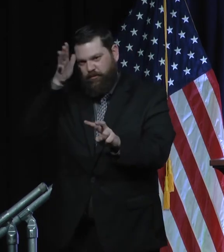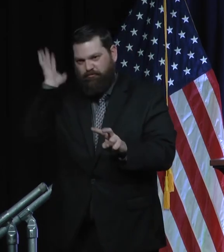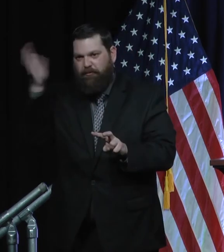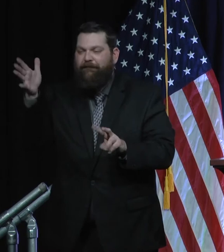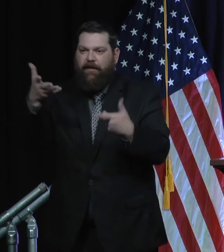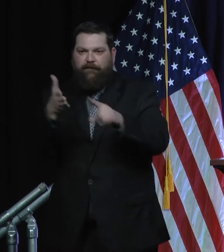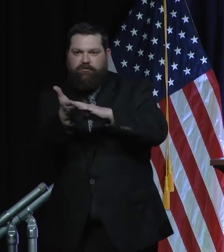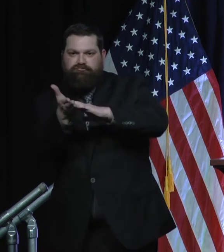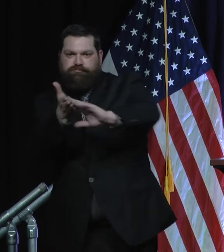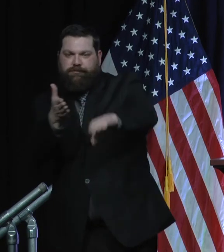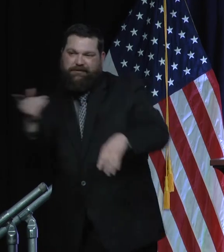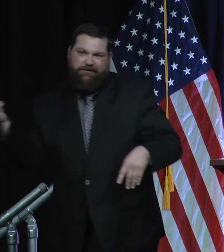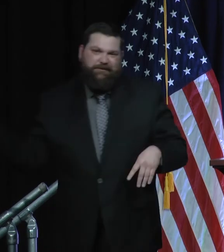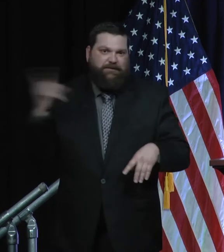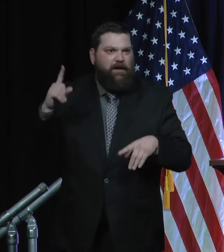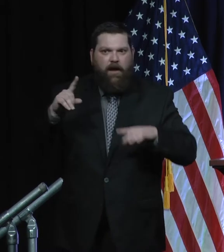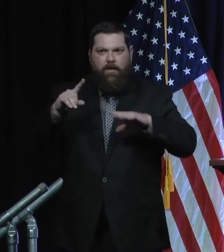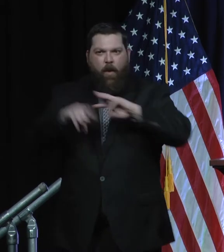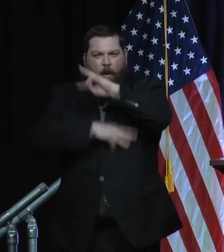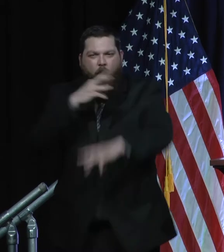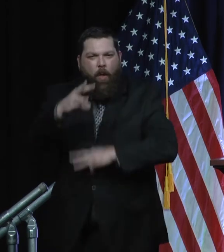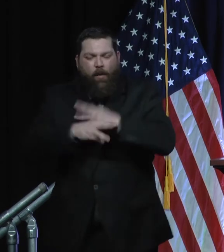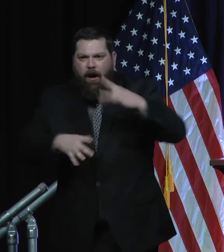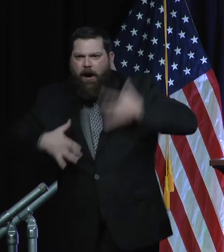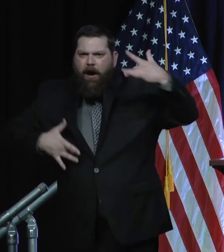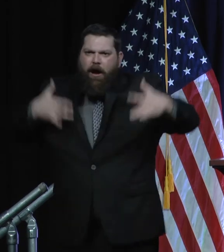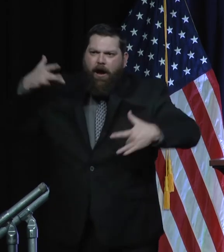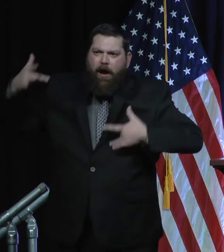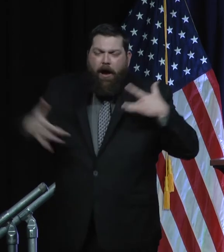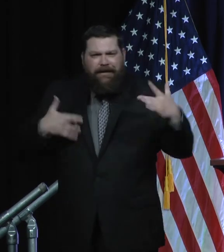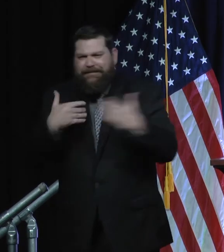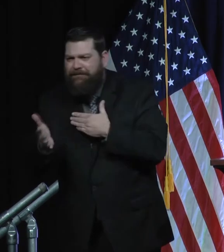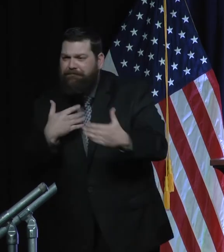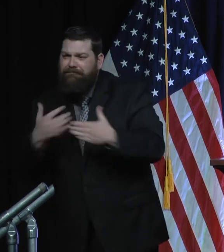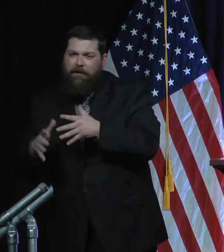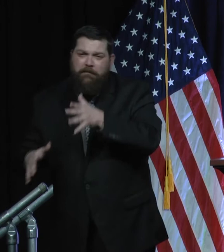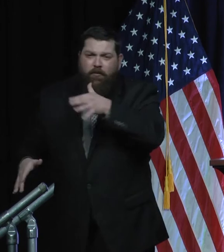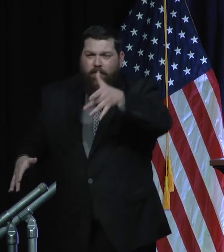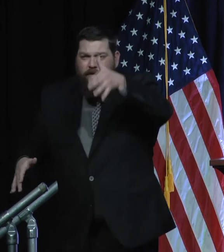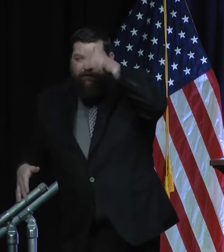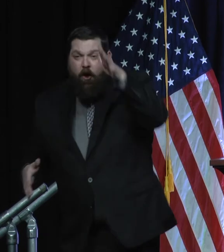jubilation. Mothers, fathers, aunties, even the cats and dogs were celebrating in the streets.